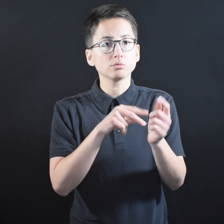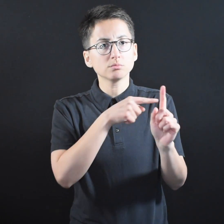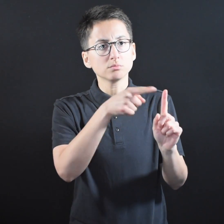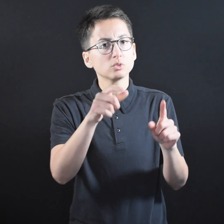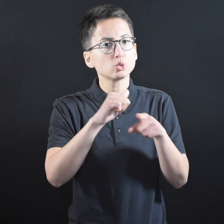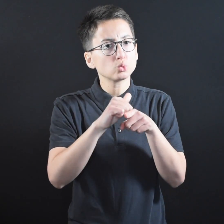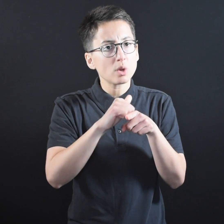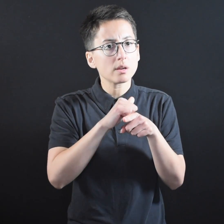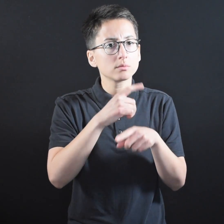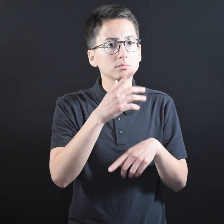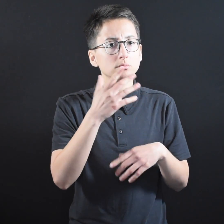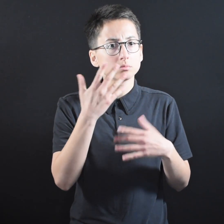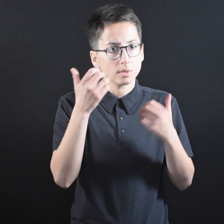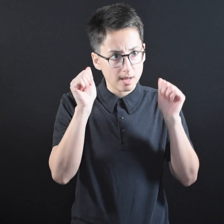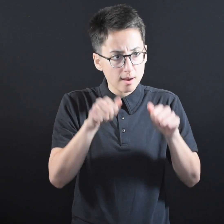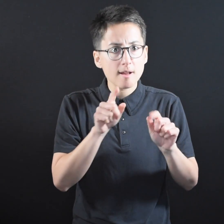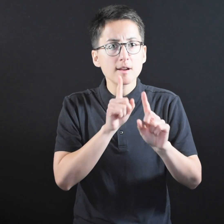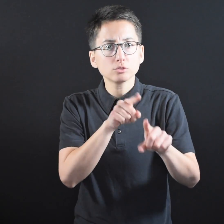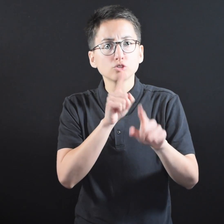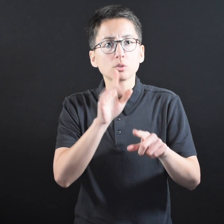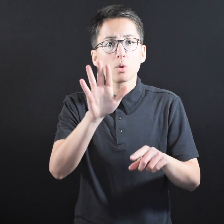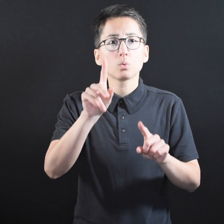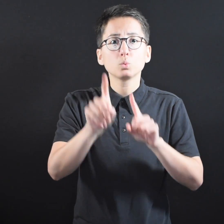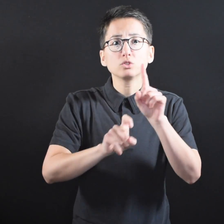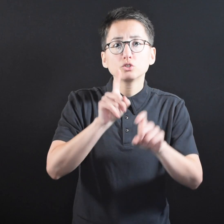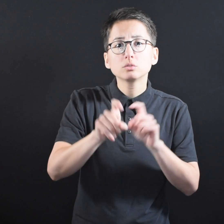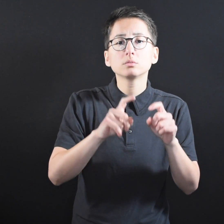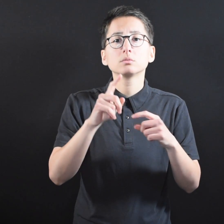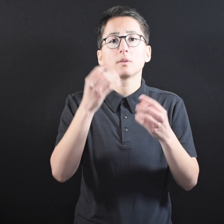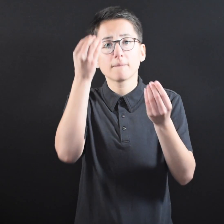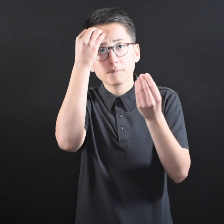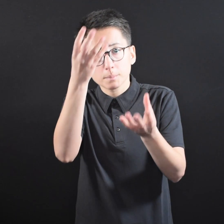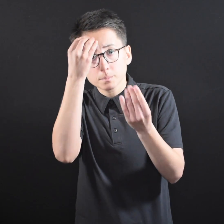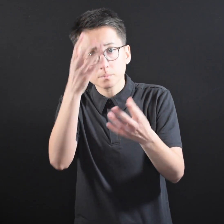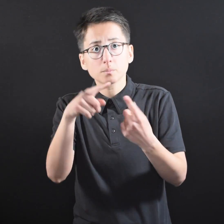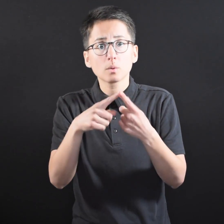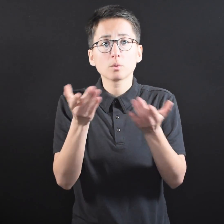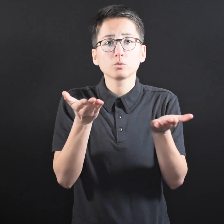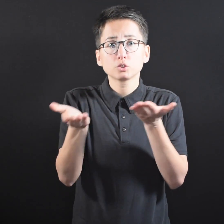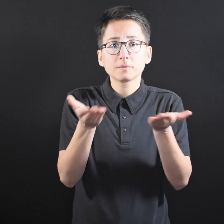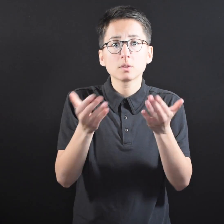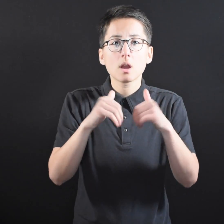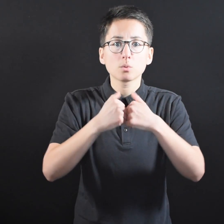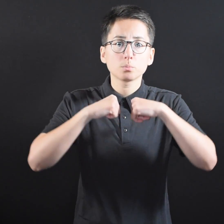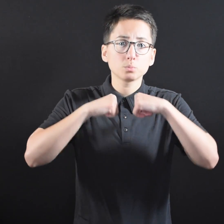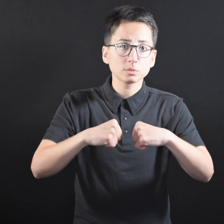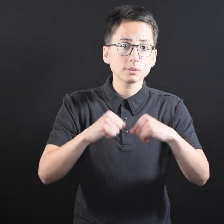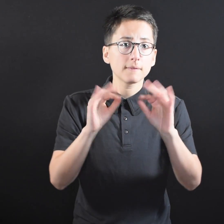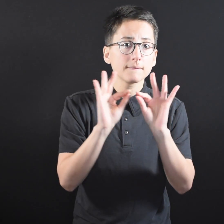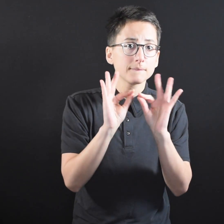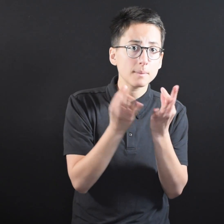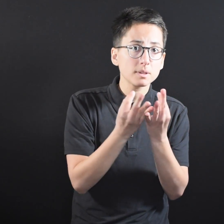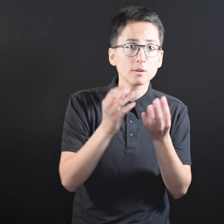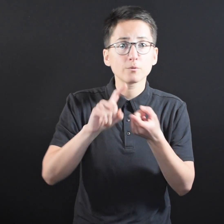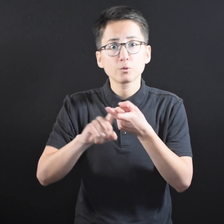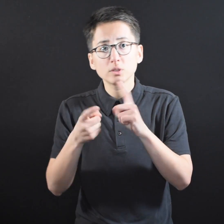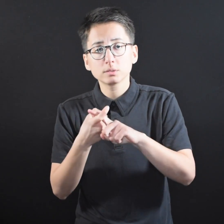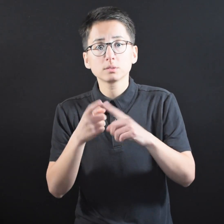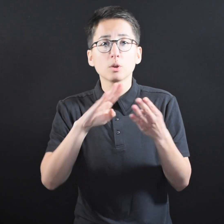Trained workers who call can answer your questions and tell you about services and how to protect your family, friends,